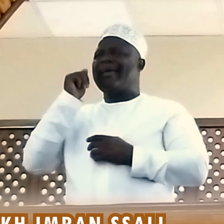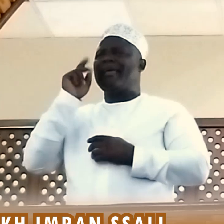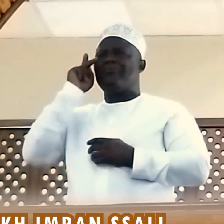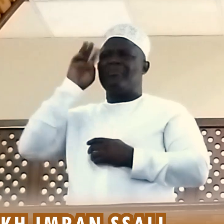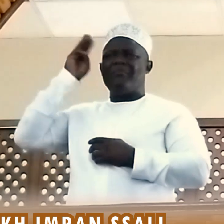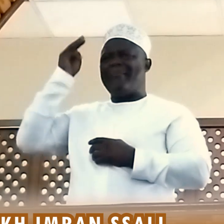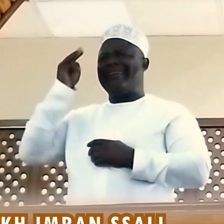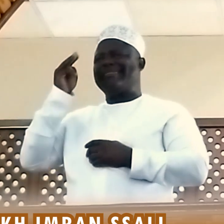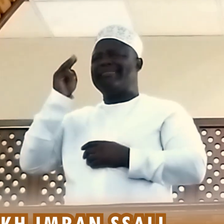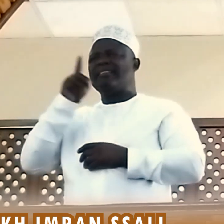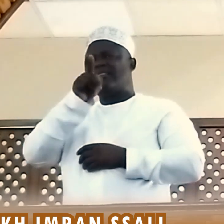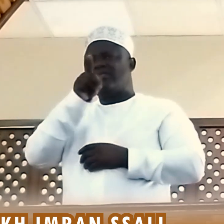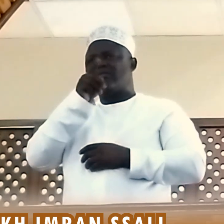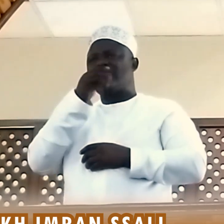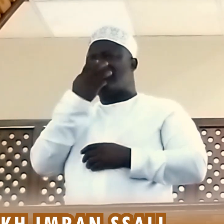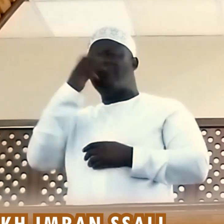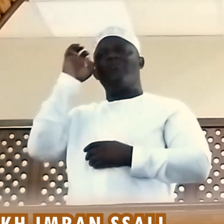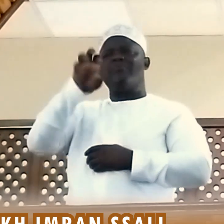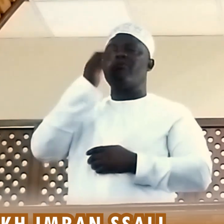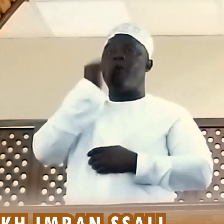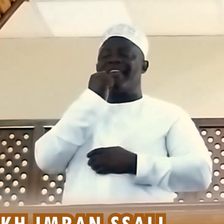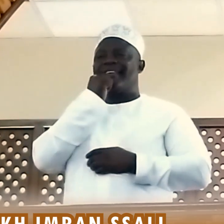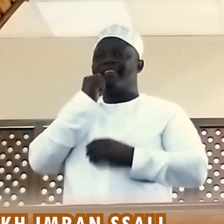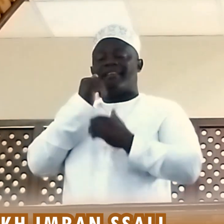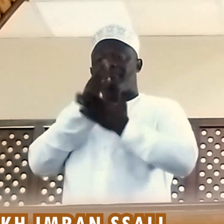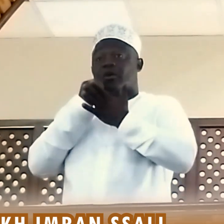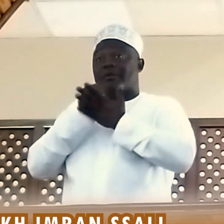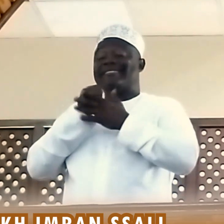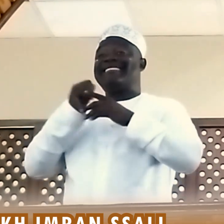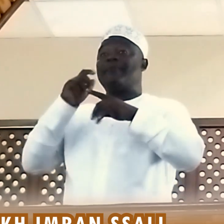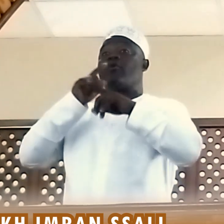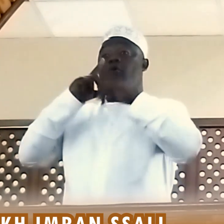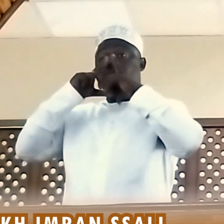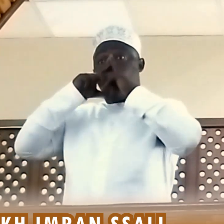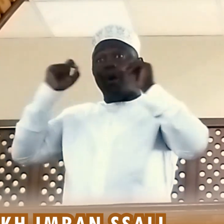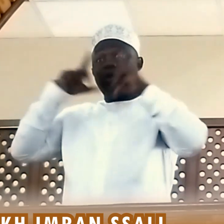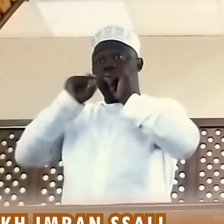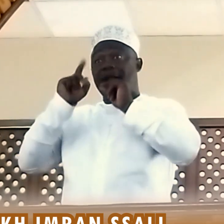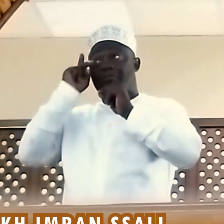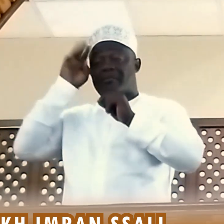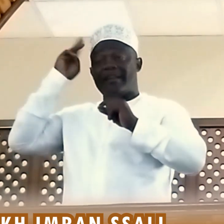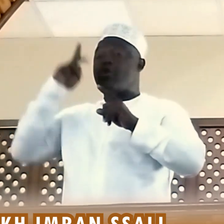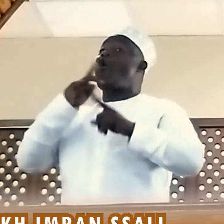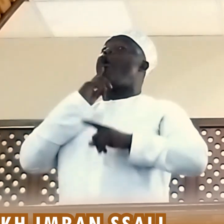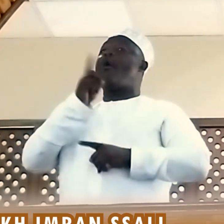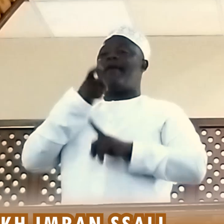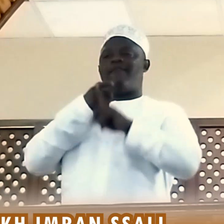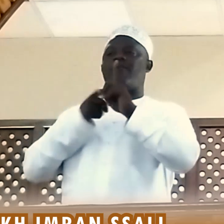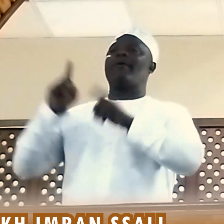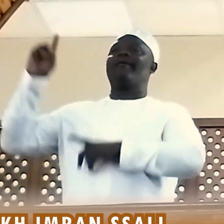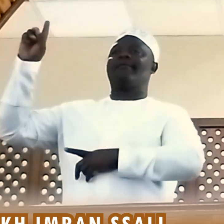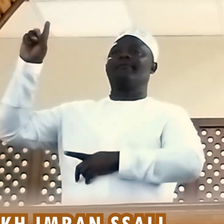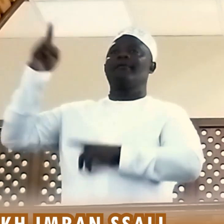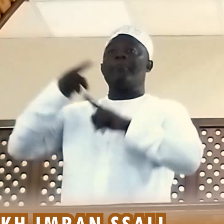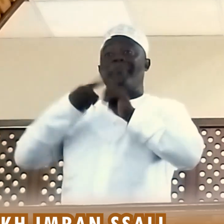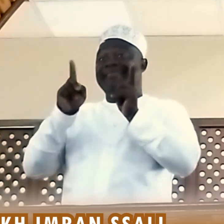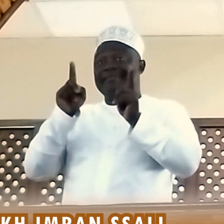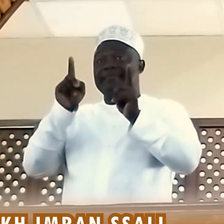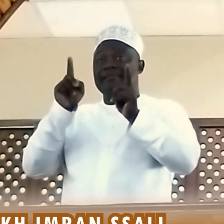atukuli mira. Awa maya ntuku anilhawa. Buli nabi cha yatu wa sallallahu sallama yalinga odo kuferi Allah. Na